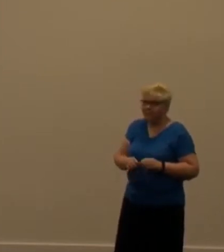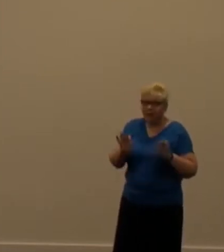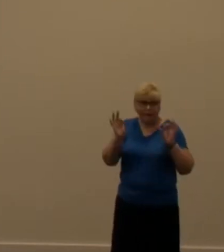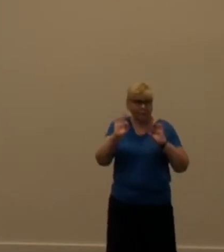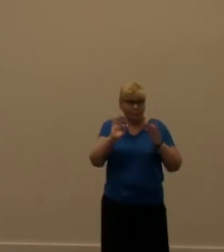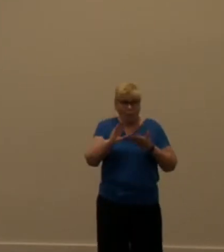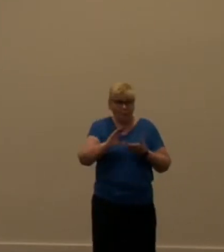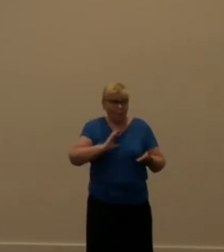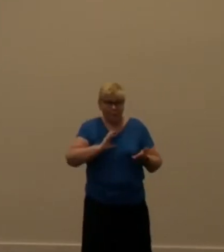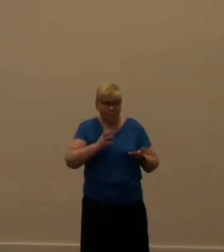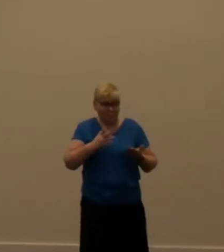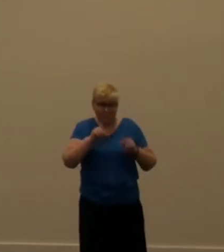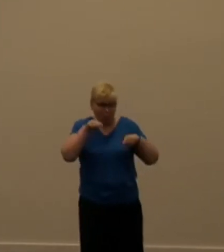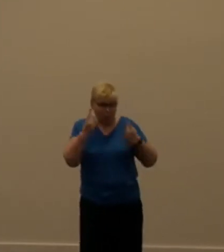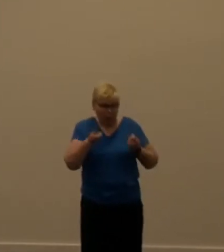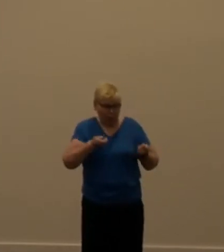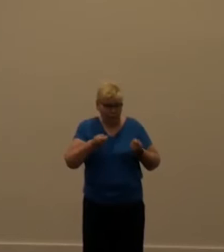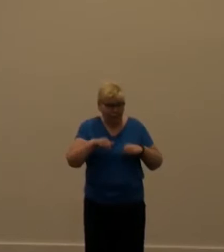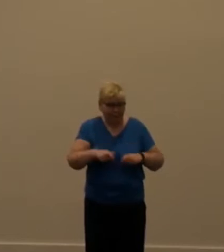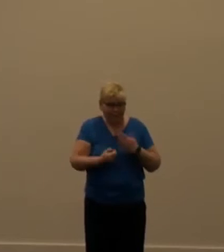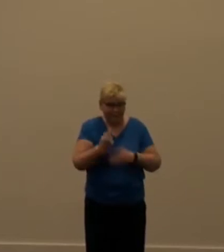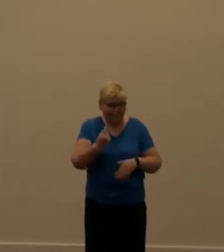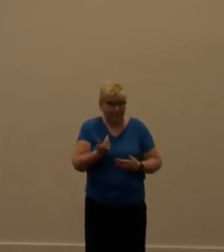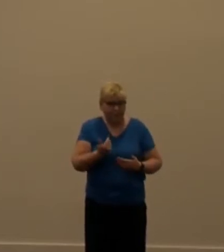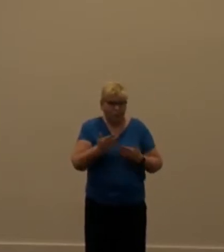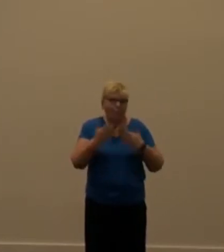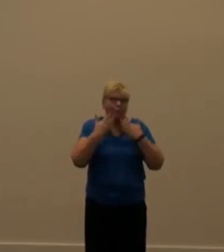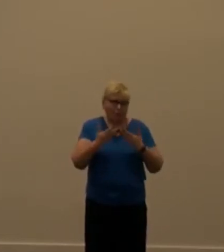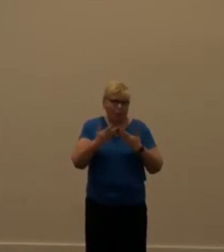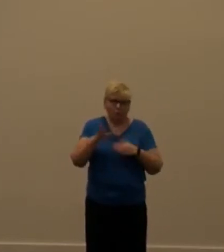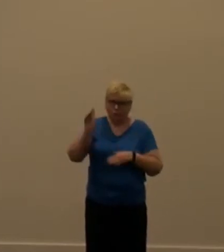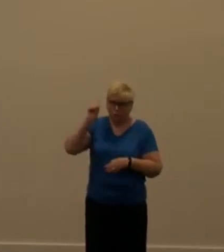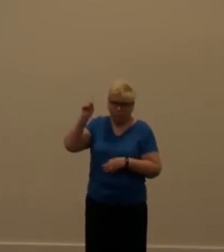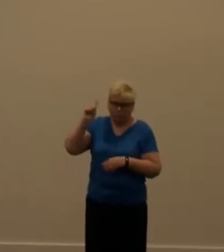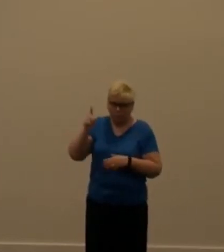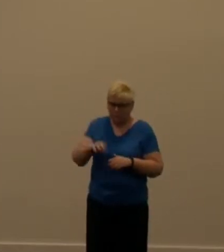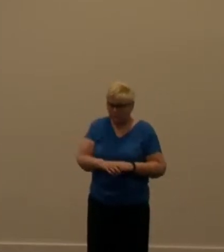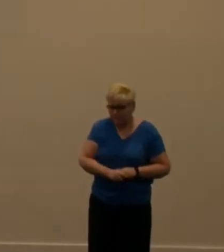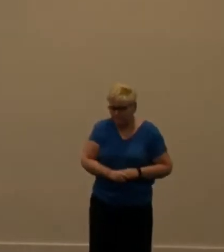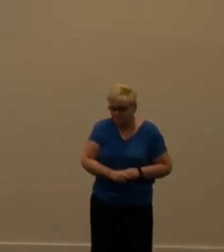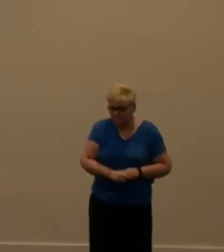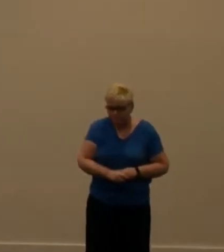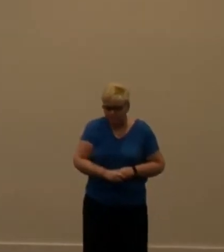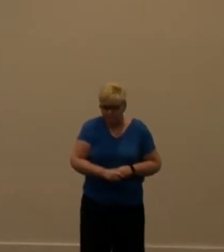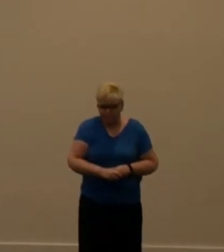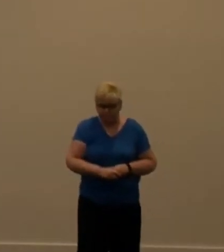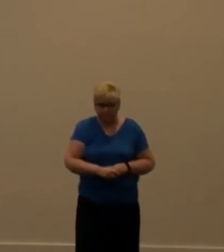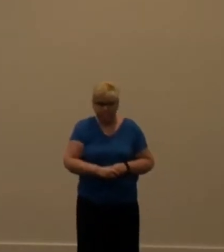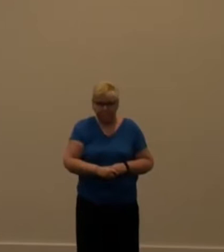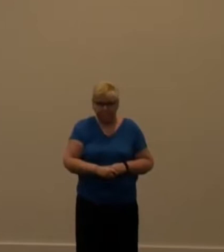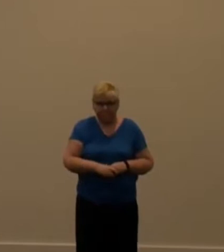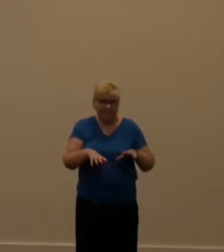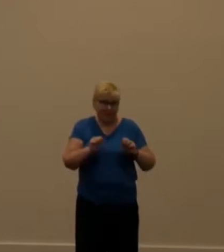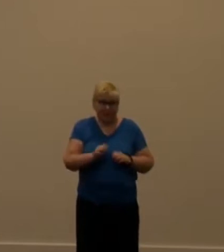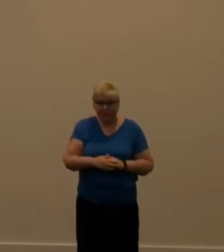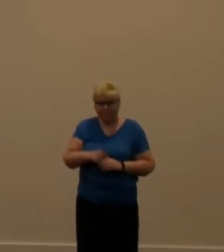we wouldn't be here. Everything is pronounced, and I hope also that you visited some of their booths. So, starting off, this